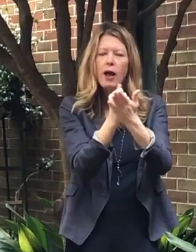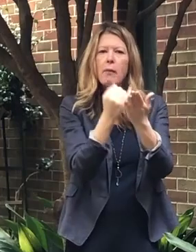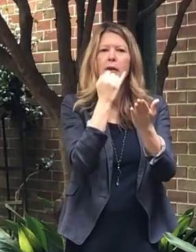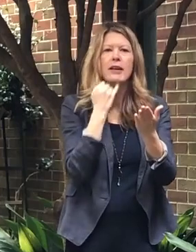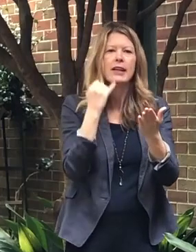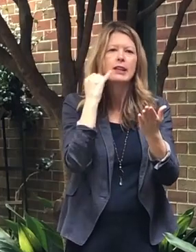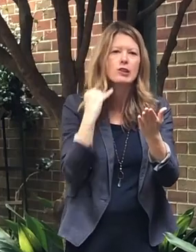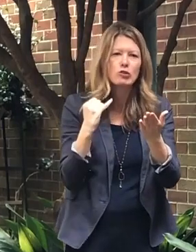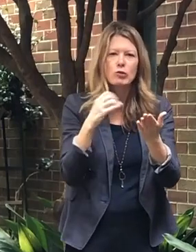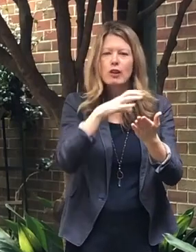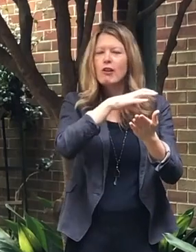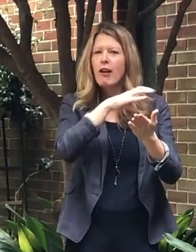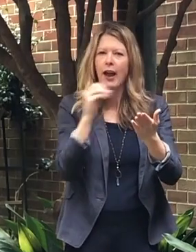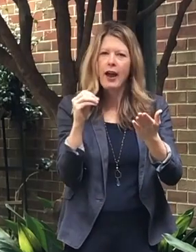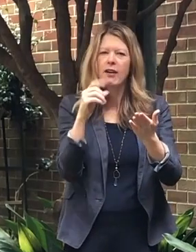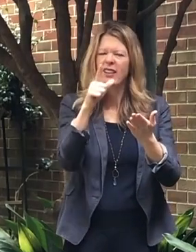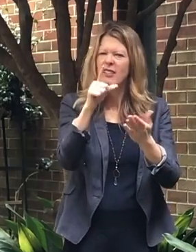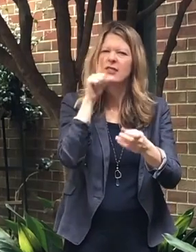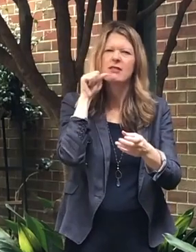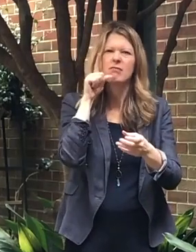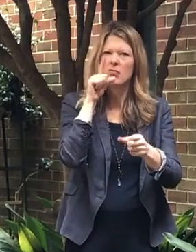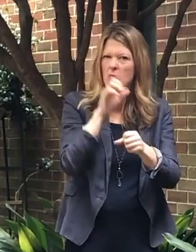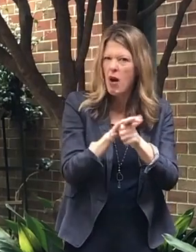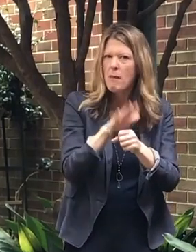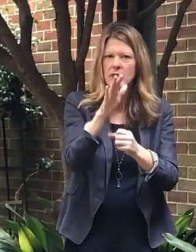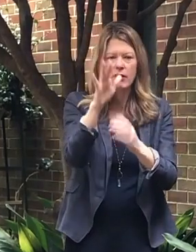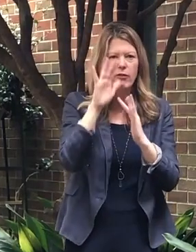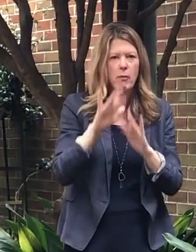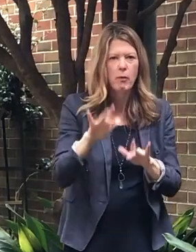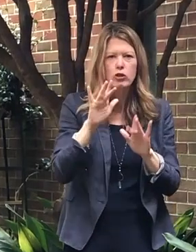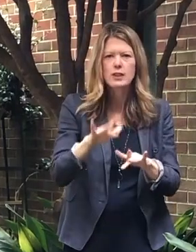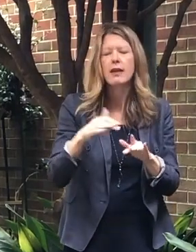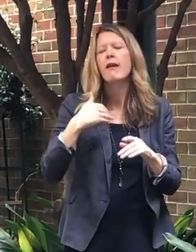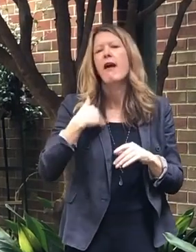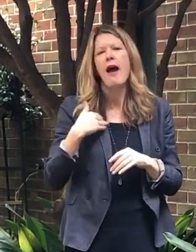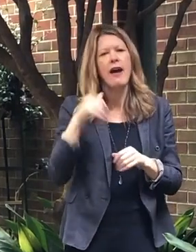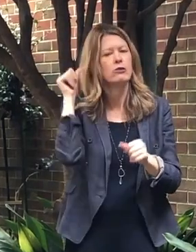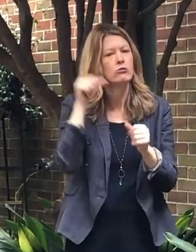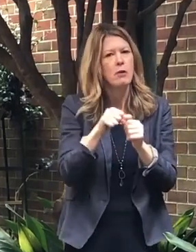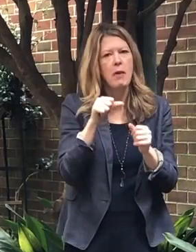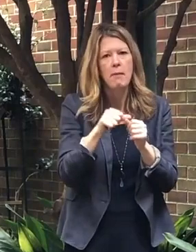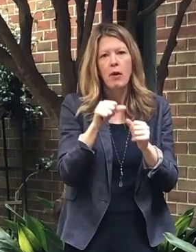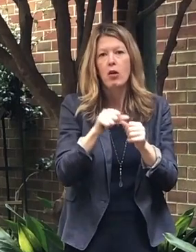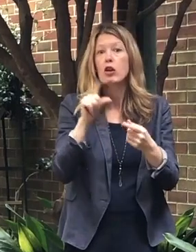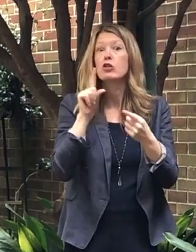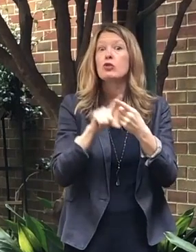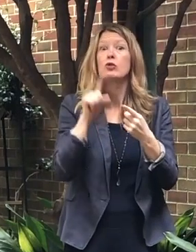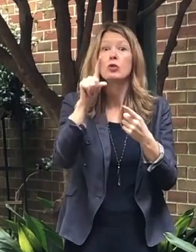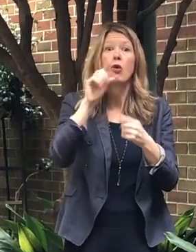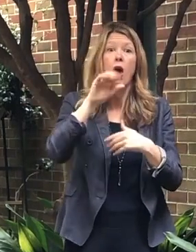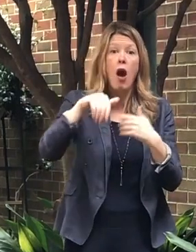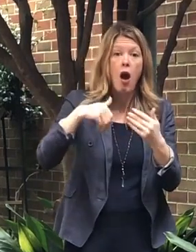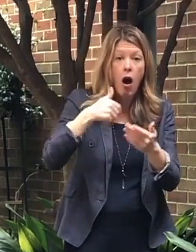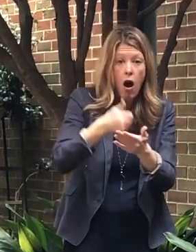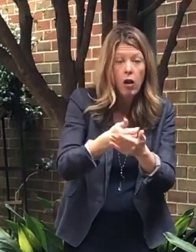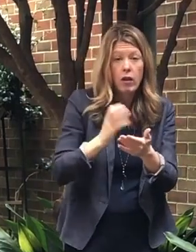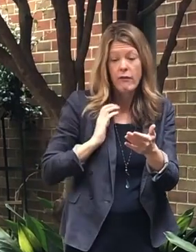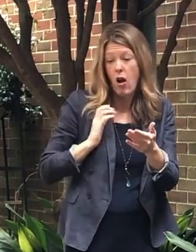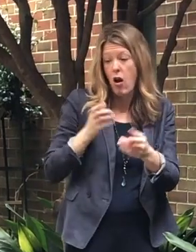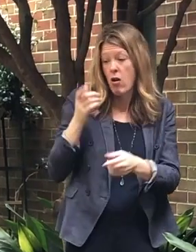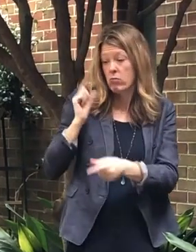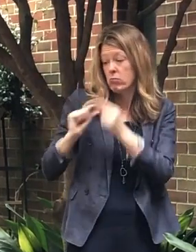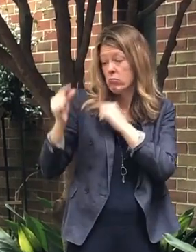has remembered his promise of mercy, the promise he made to our fathers, to Abraham and his